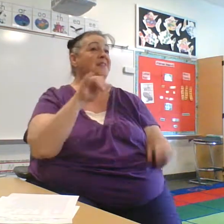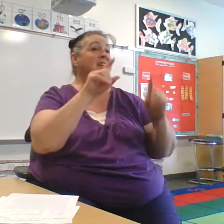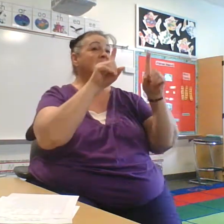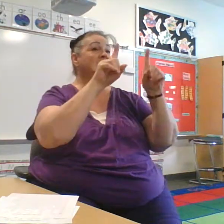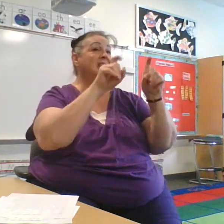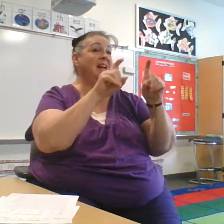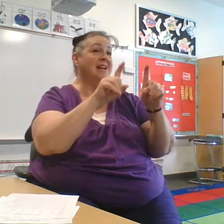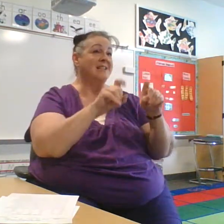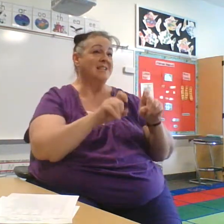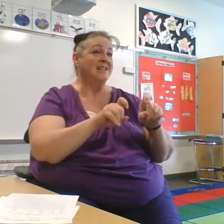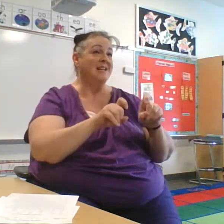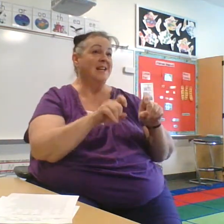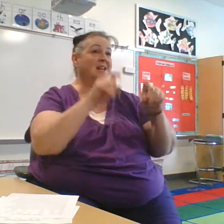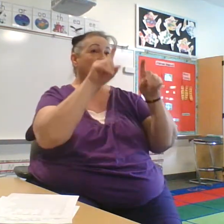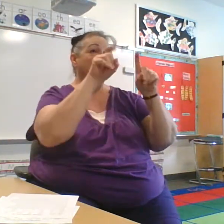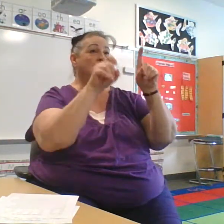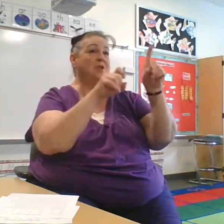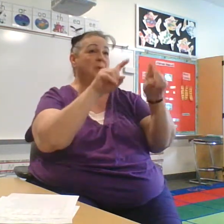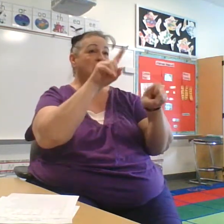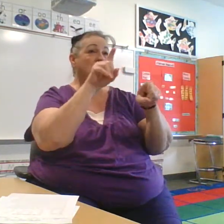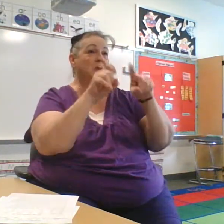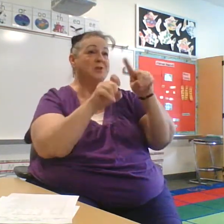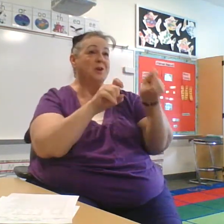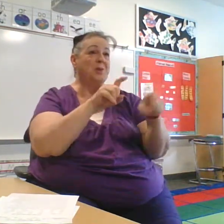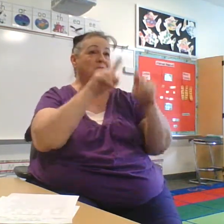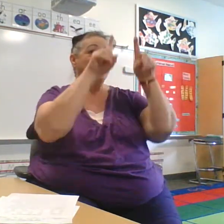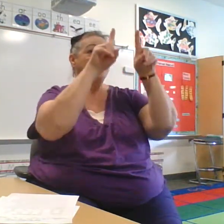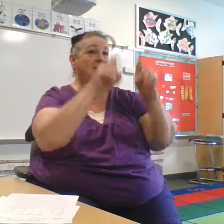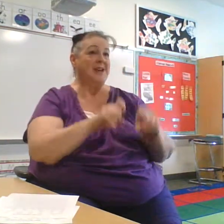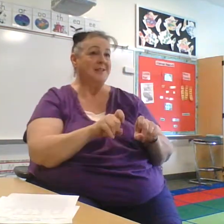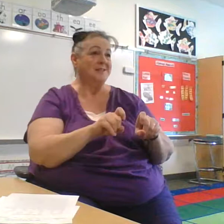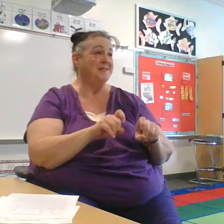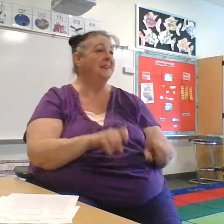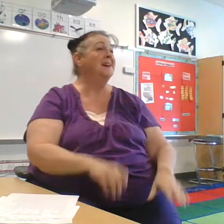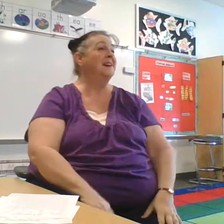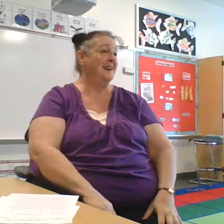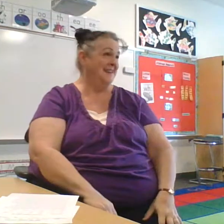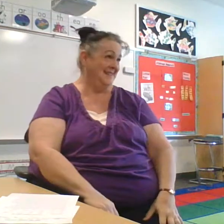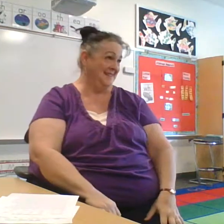This is test. Question, question, question, question, test. Test. Okay.